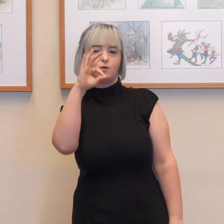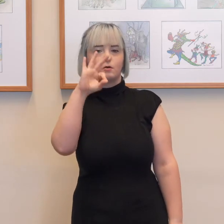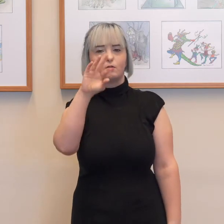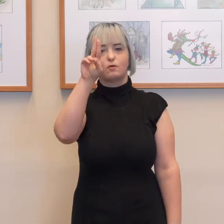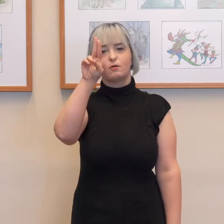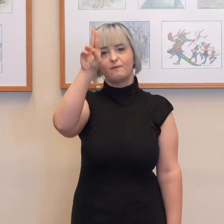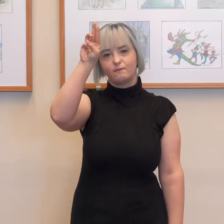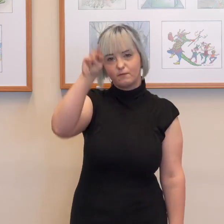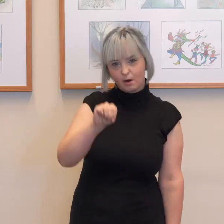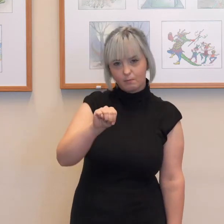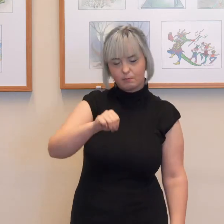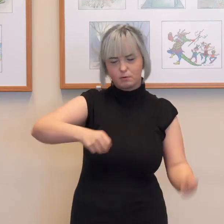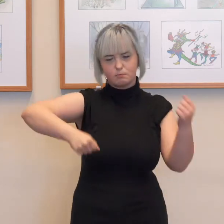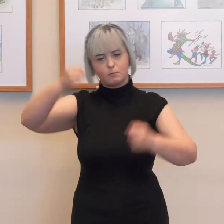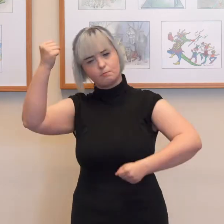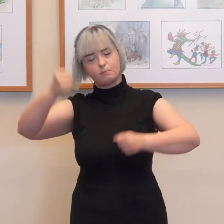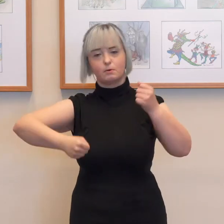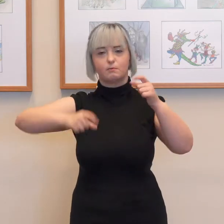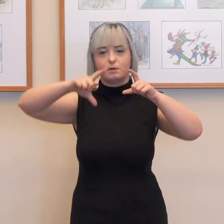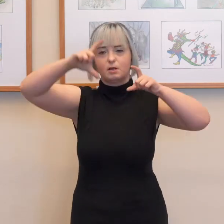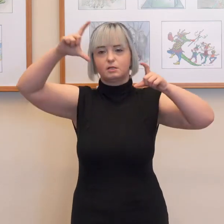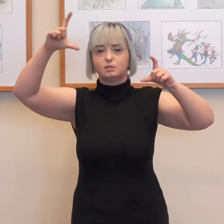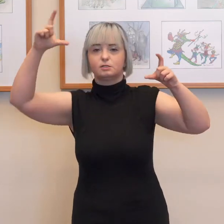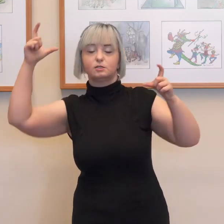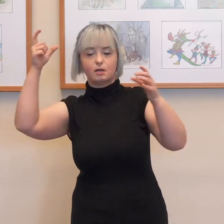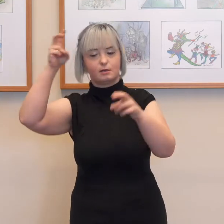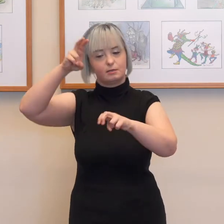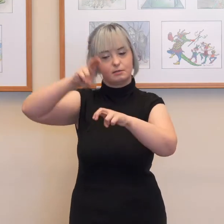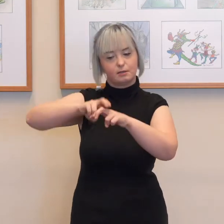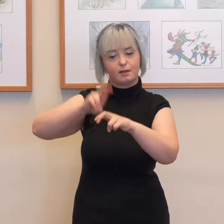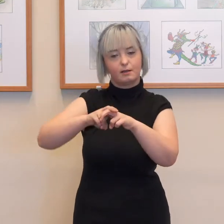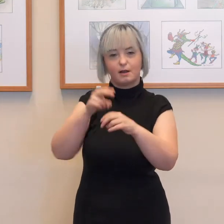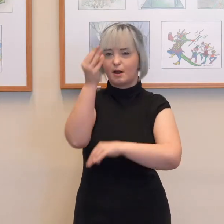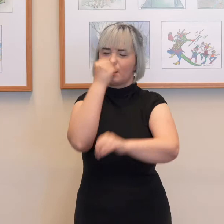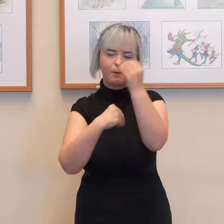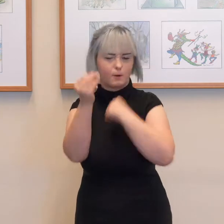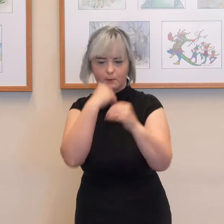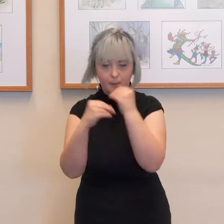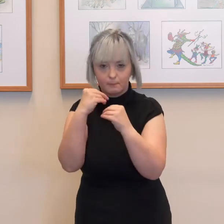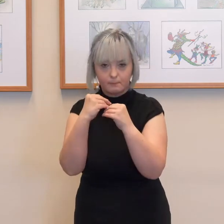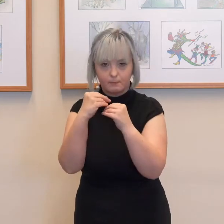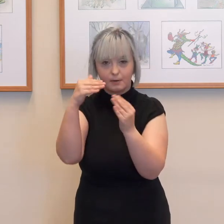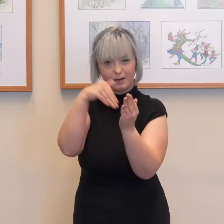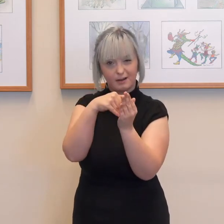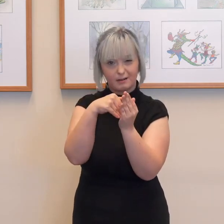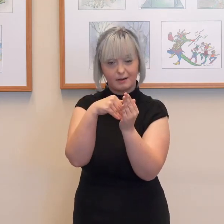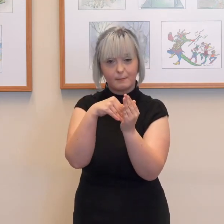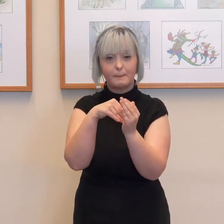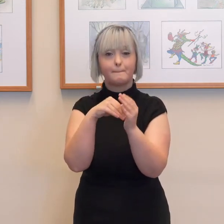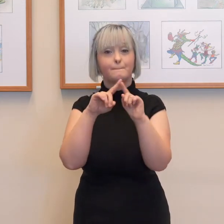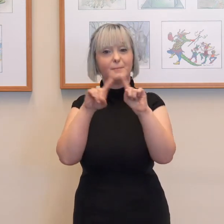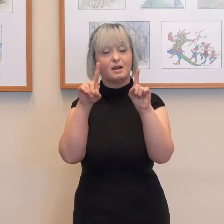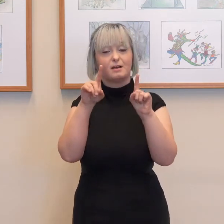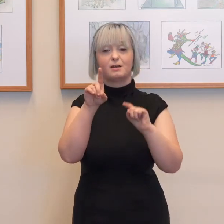"Fee, fi, fo, fum," he said, and sat down for his meal. This time,